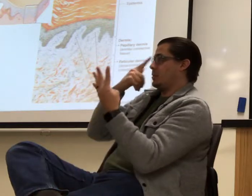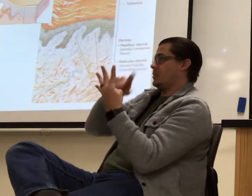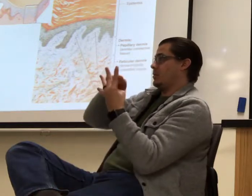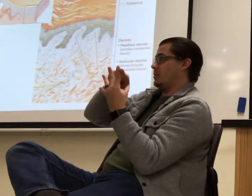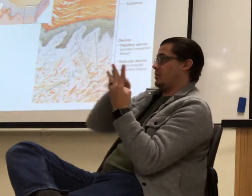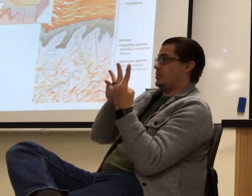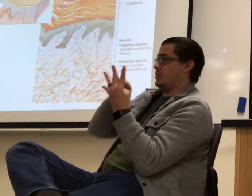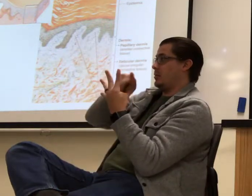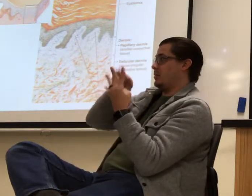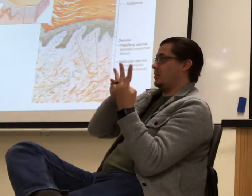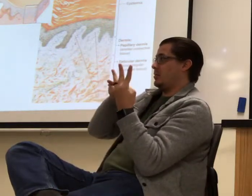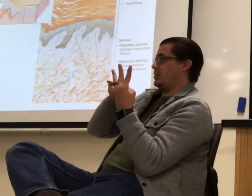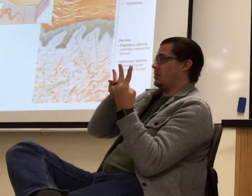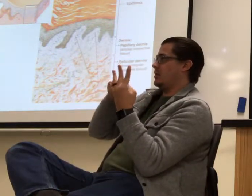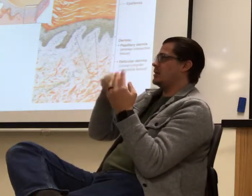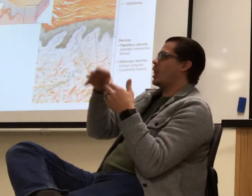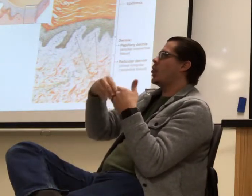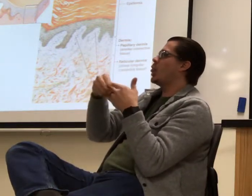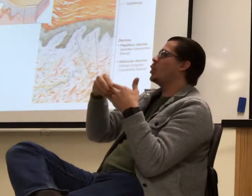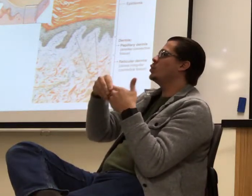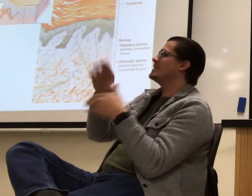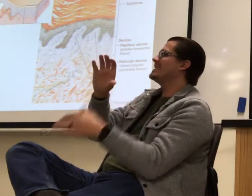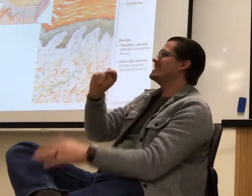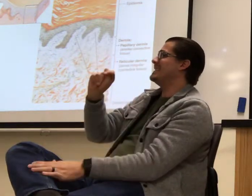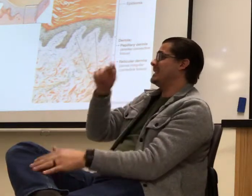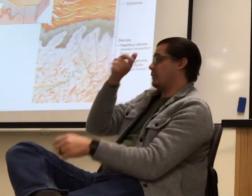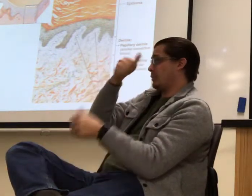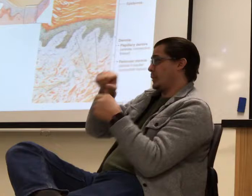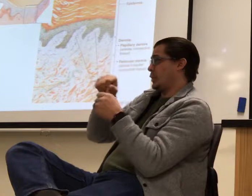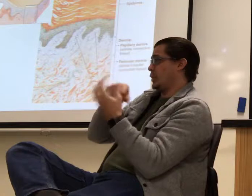and remember I said those were a loose CT.